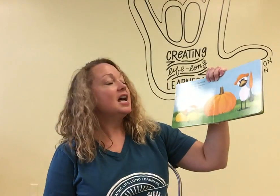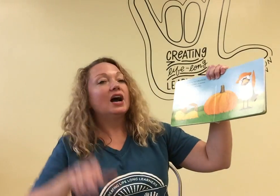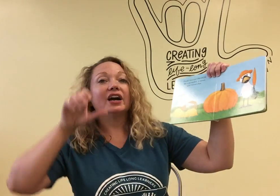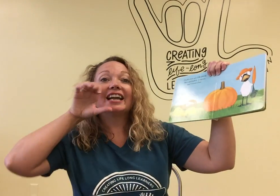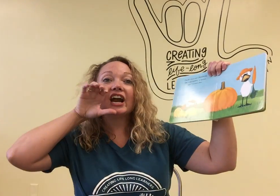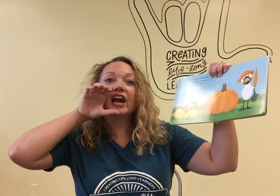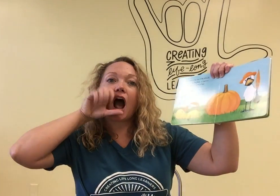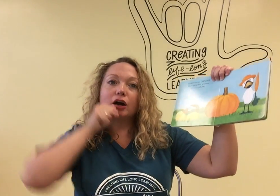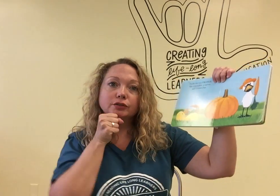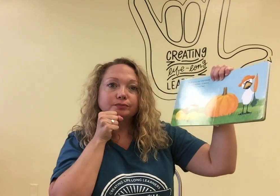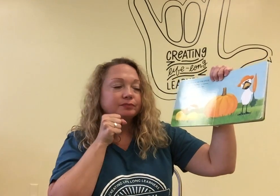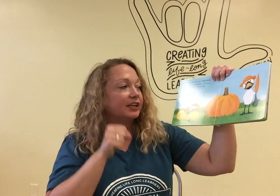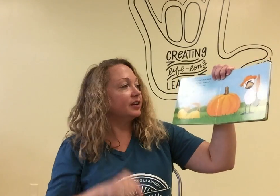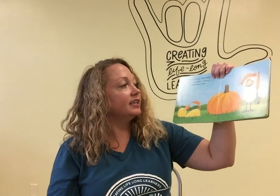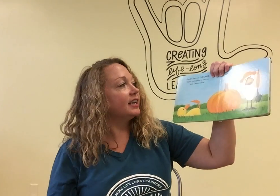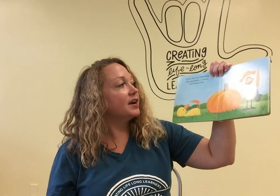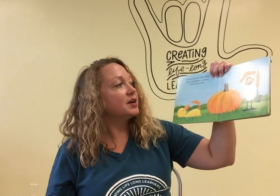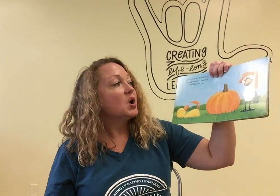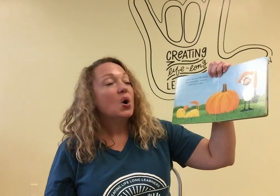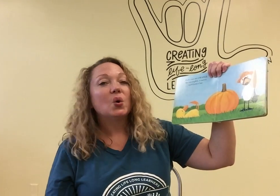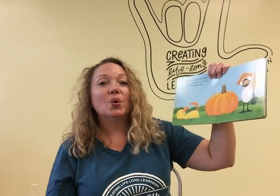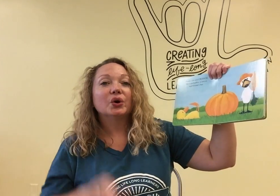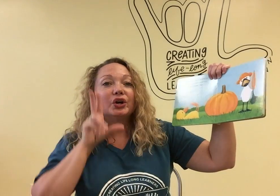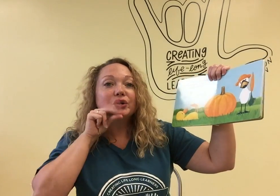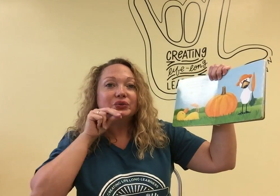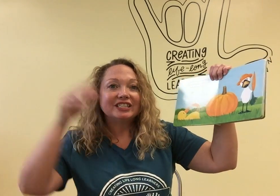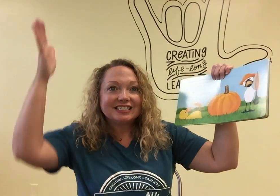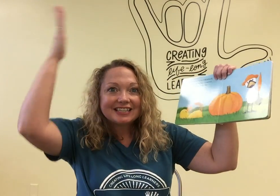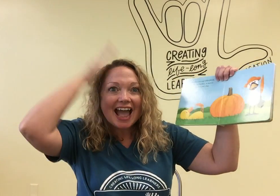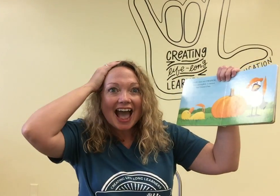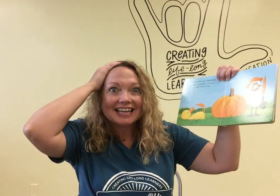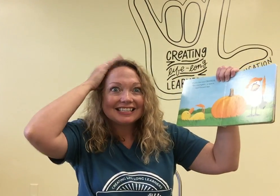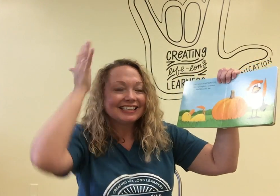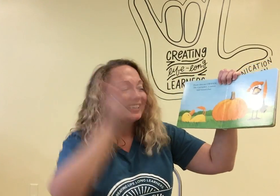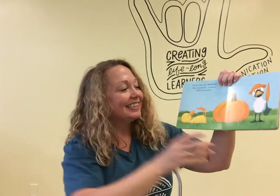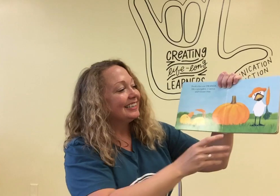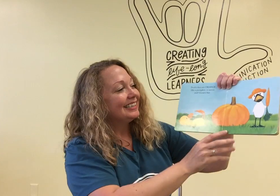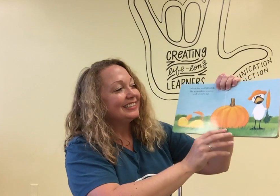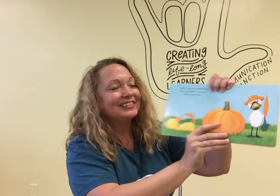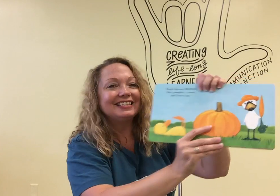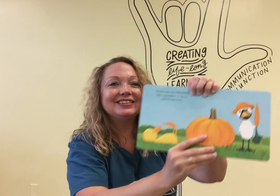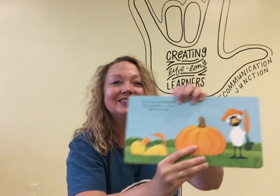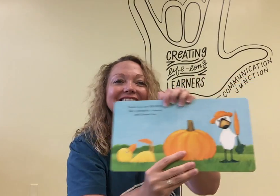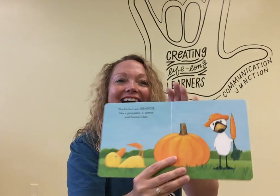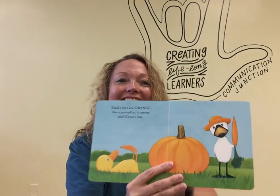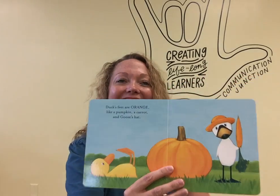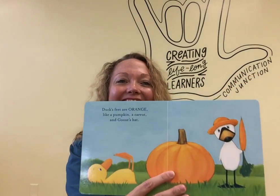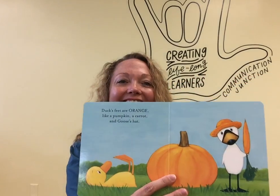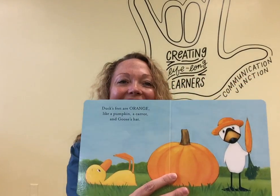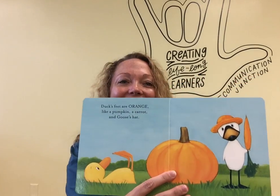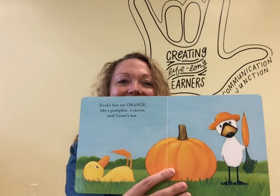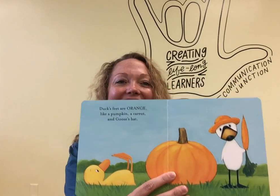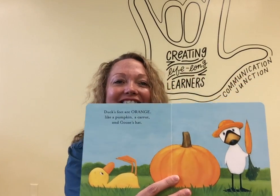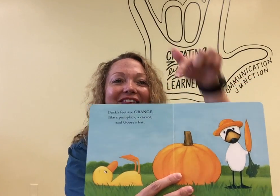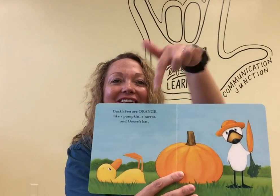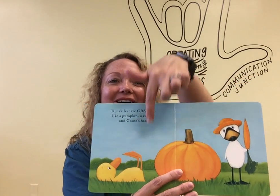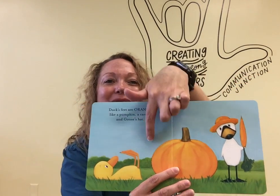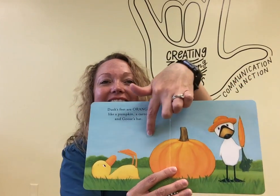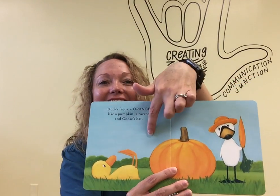Or a carrot, like you're eating a carrot. Or Goose's hat. Do you see the orange hat? And his feet are up in the